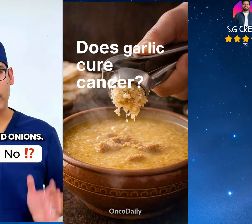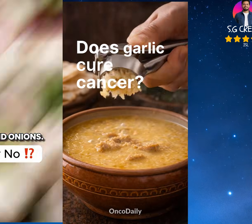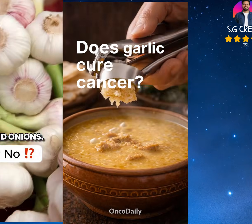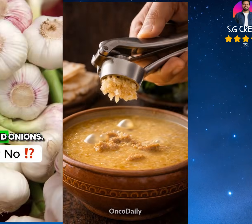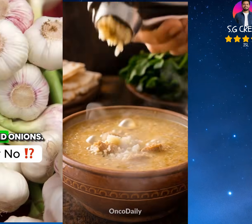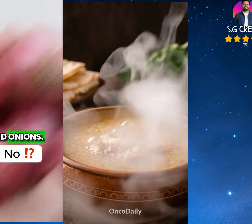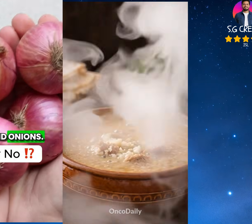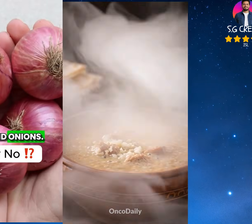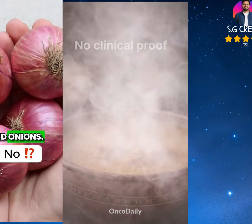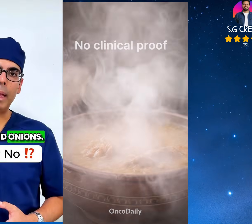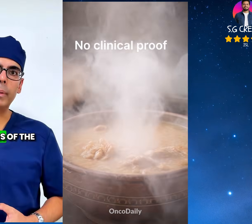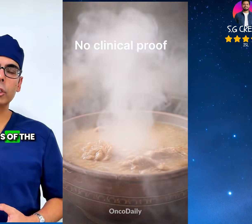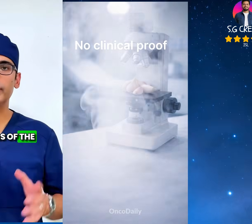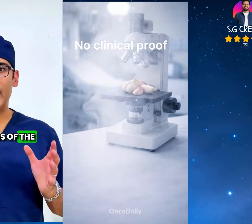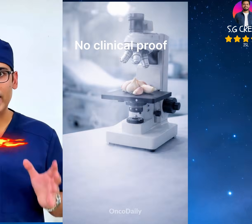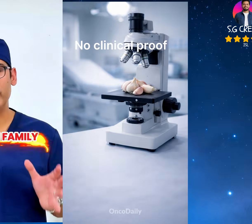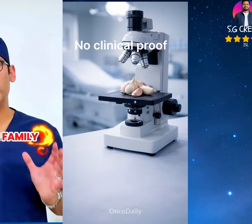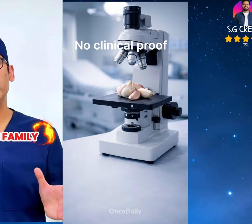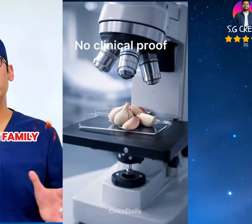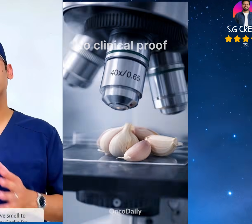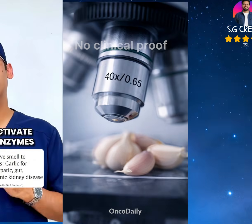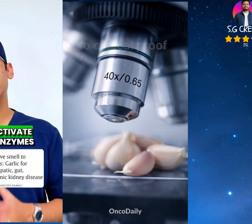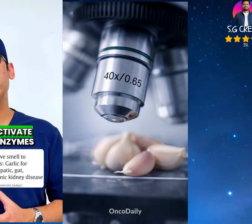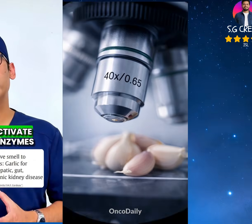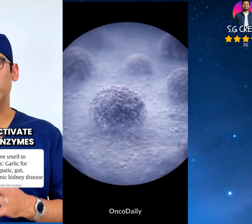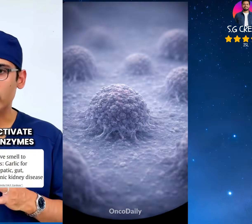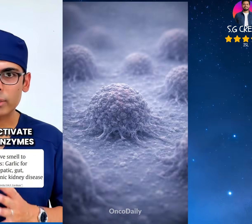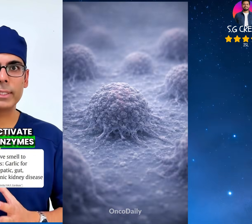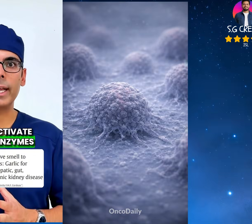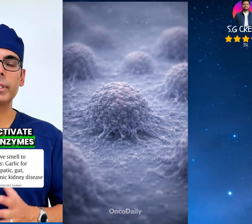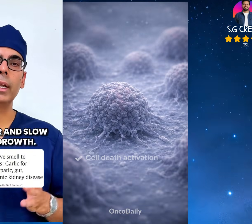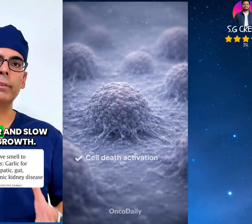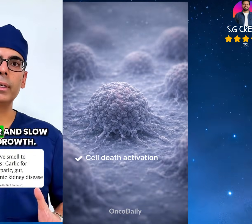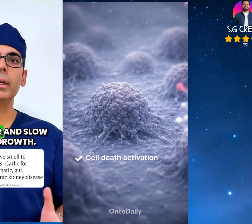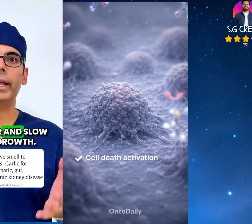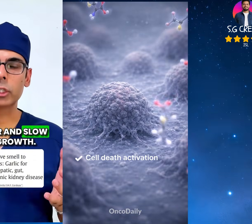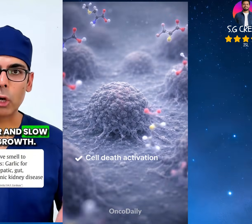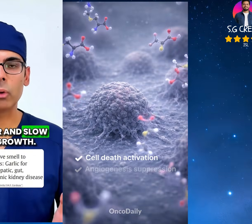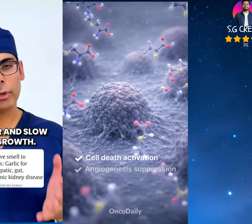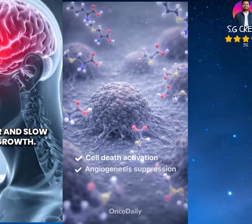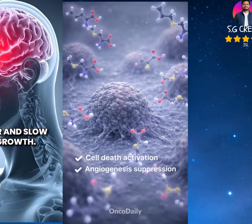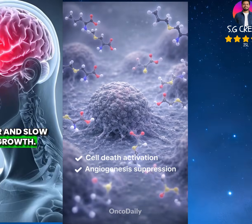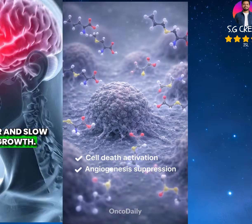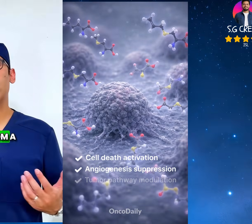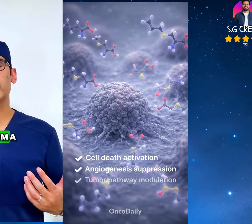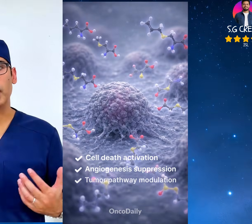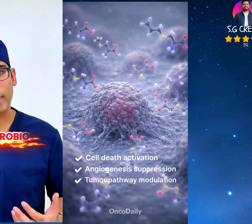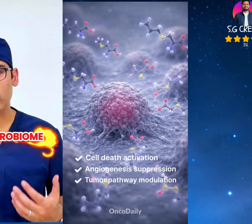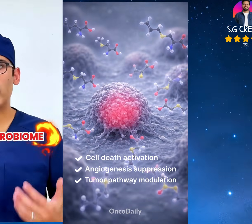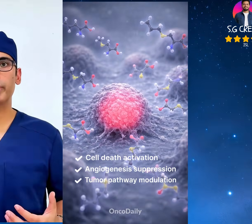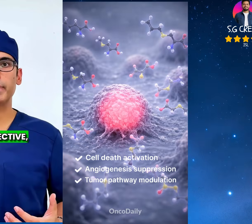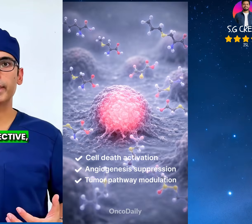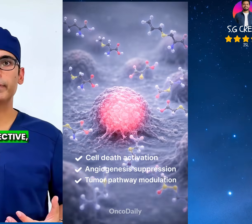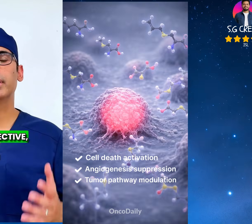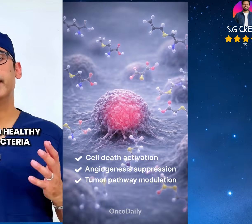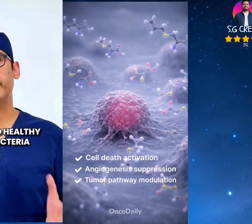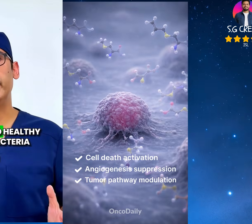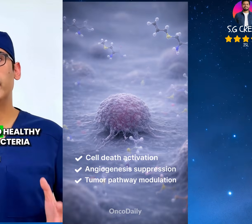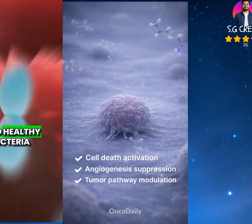Garlic These and fibers onion, members of the transit allium intact to the family, colon, they activate where they're detox enzymes selectively in the liver fermented by and slow beneficial tumor growth. commensal From a gut bacteria, microbiome by perspective, they feed phytobacteria healthy